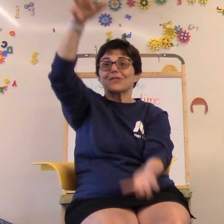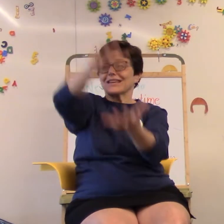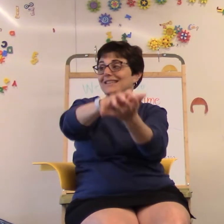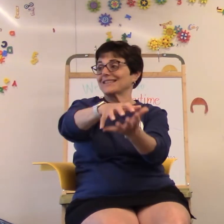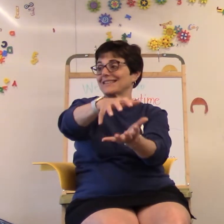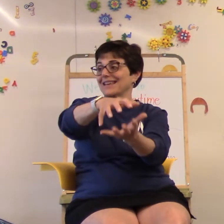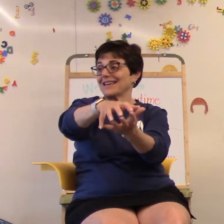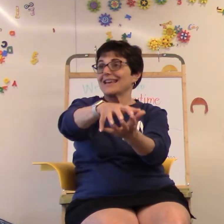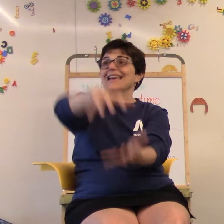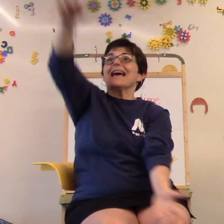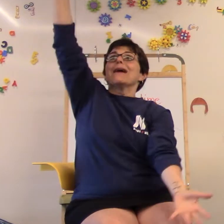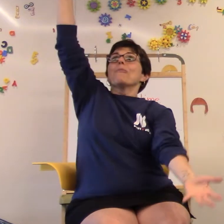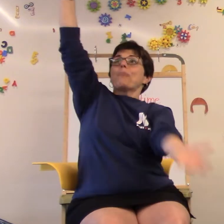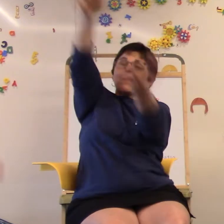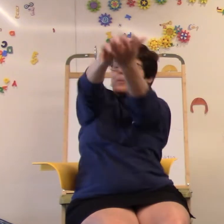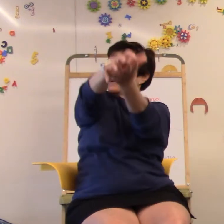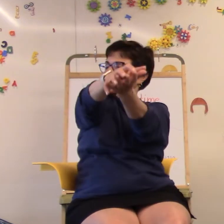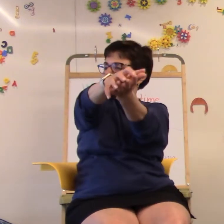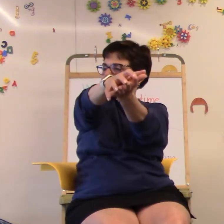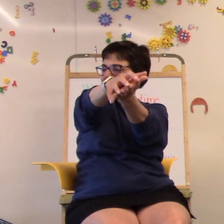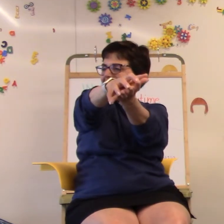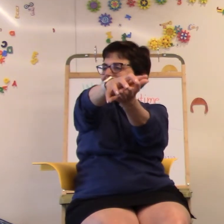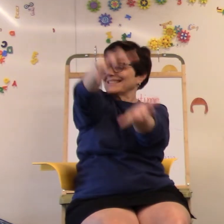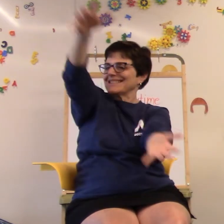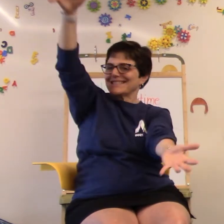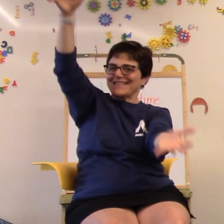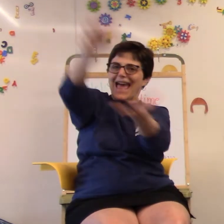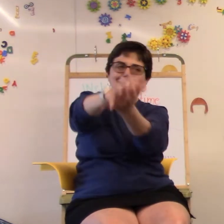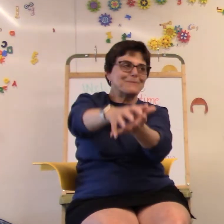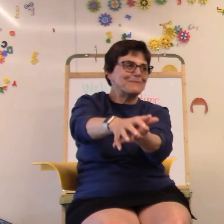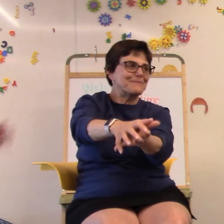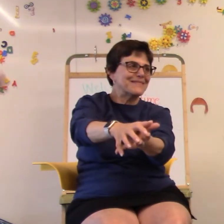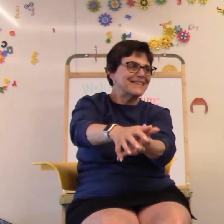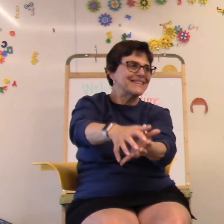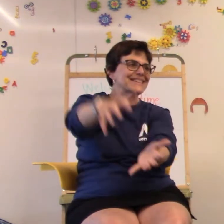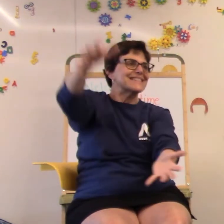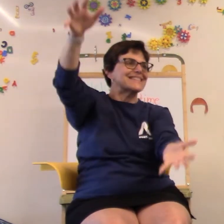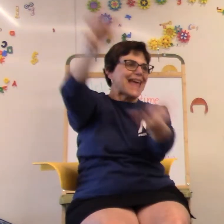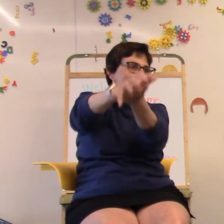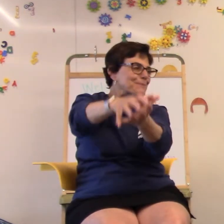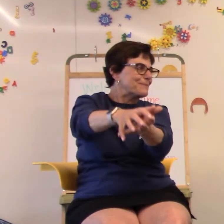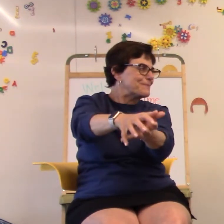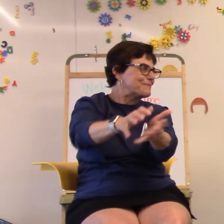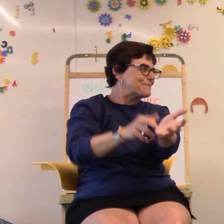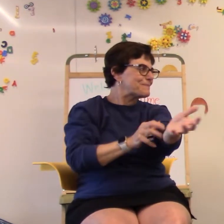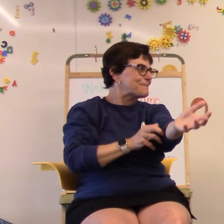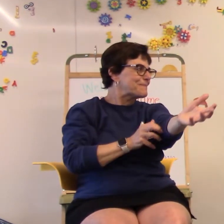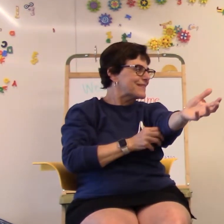don't forget to snap. Snap, snap. Snap! Snap!